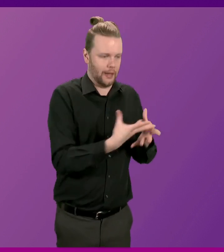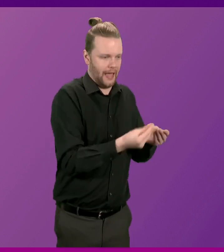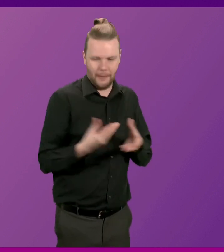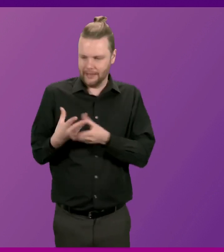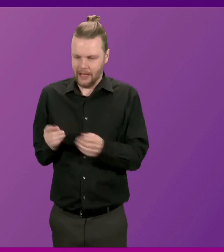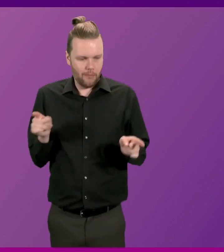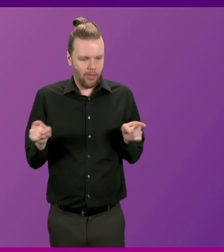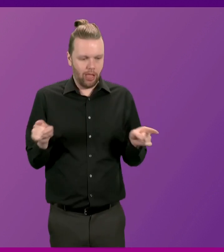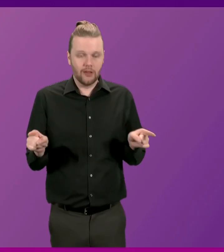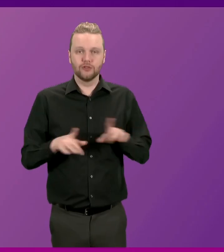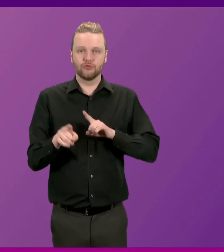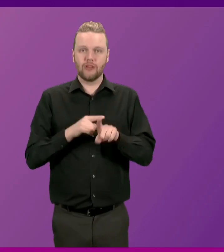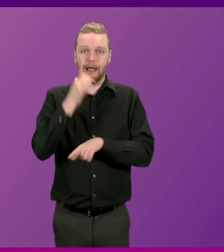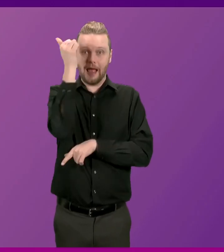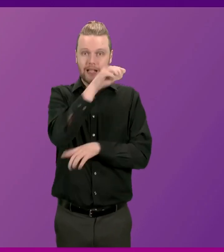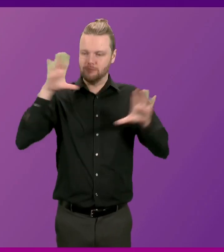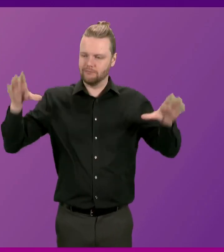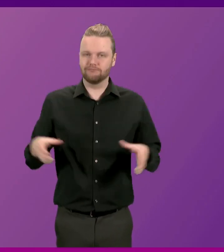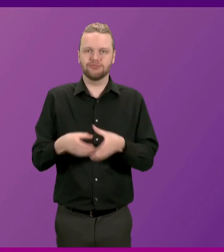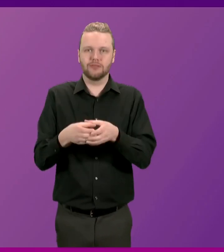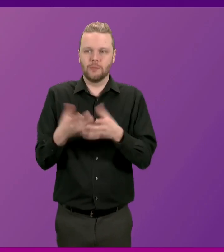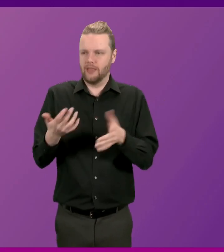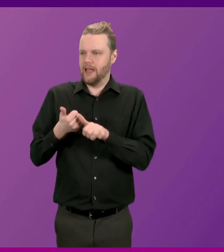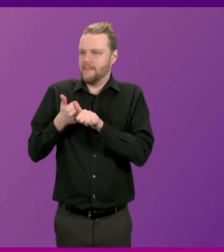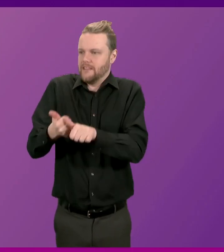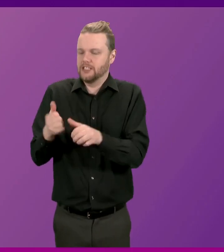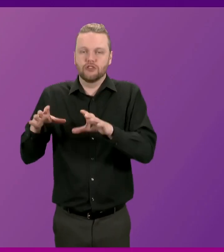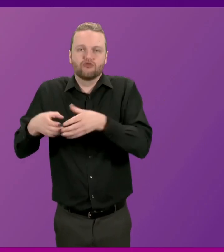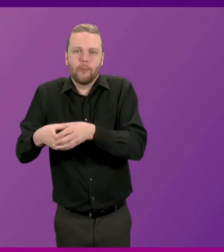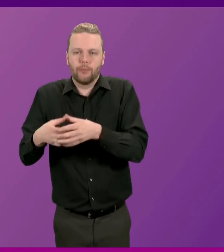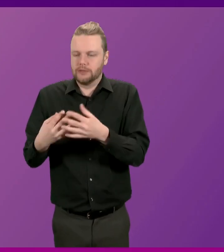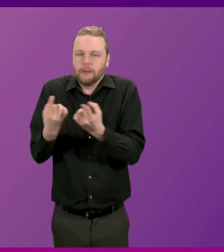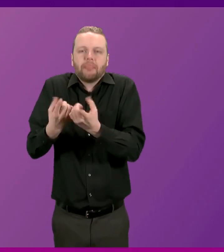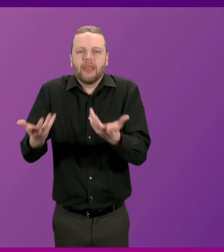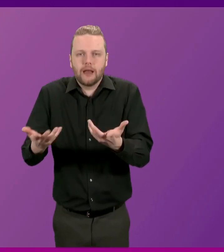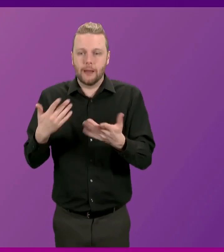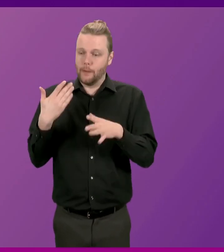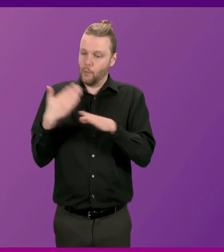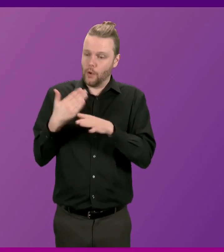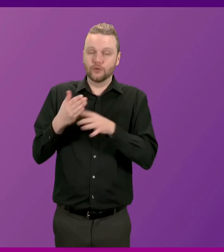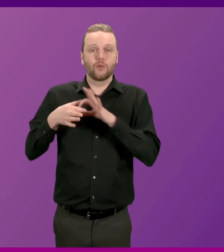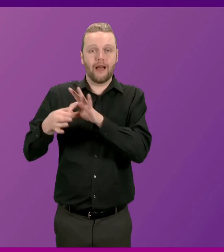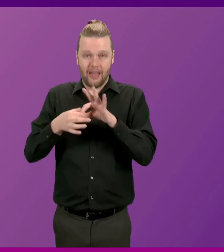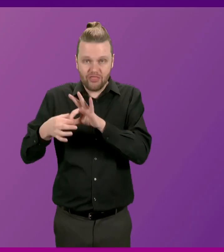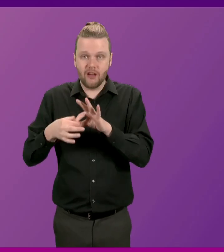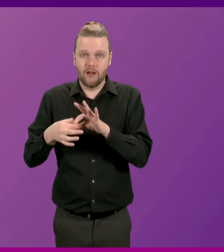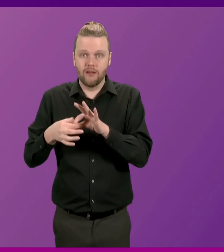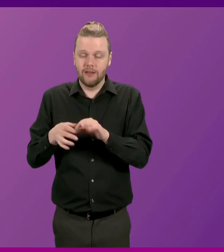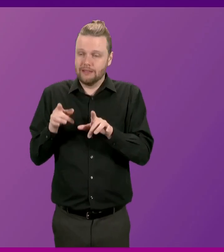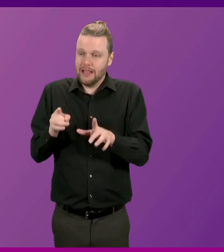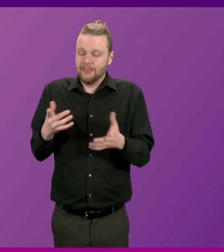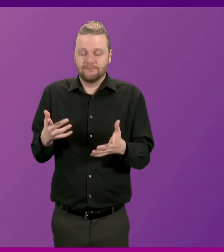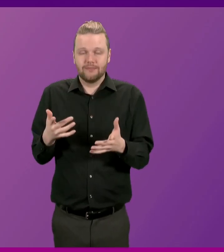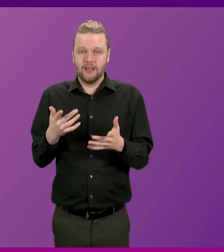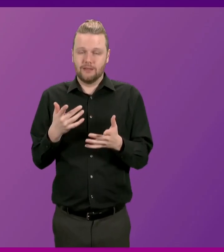so by bringing together the experts, whether it's an advisory group or some capacity, so they're actually working together, then we think that